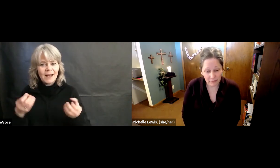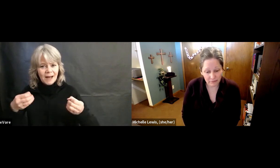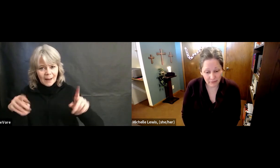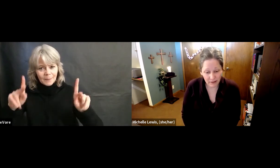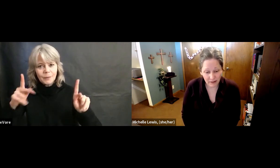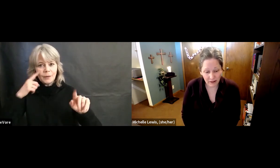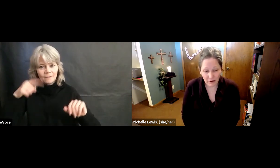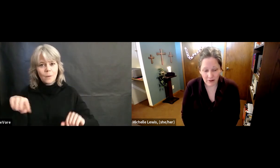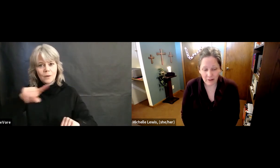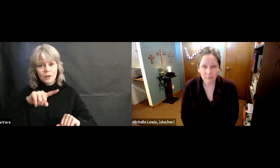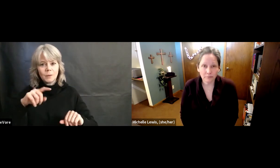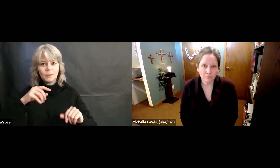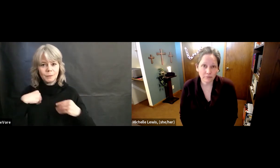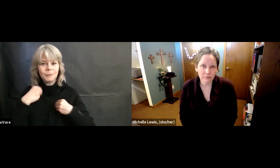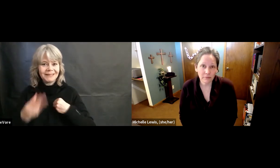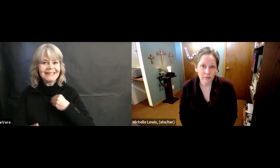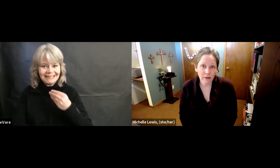generously.